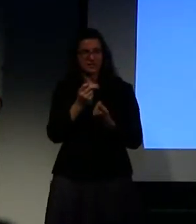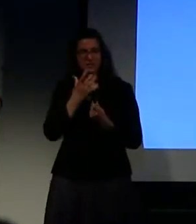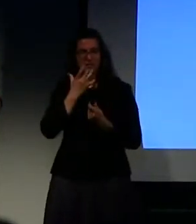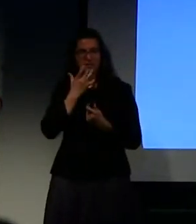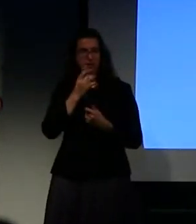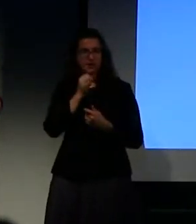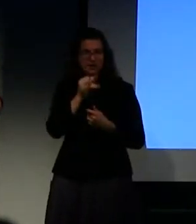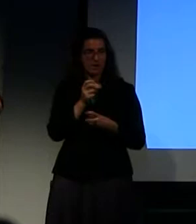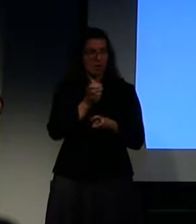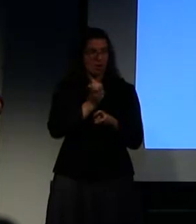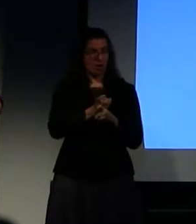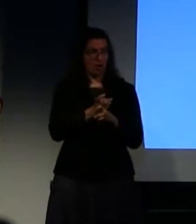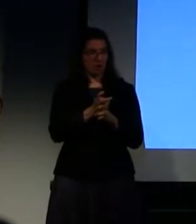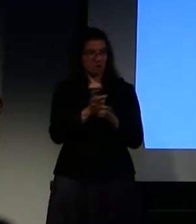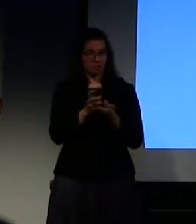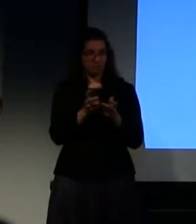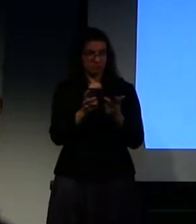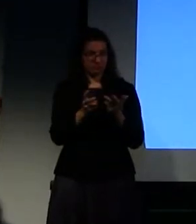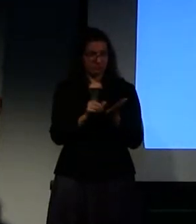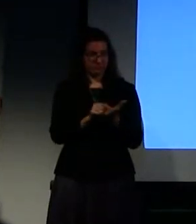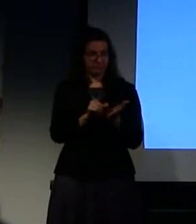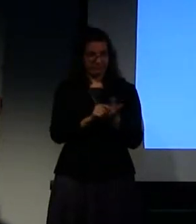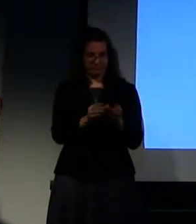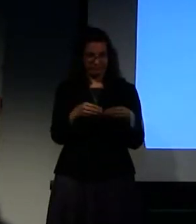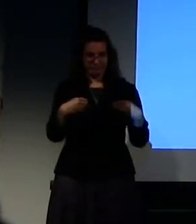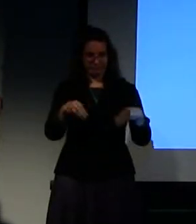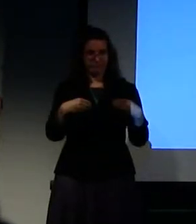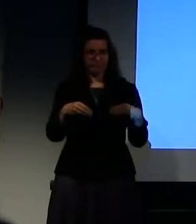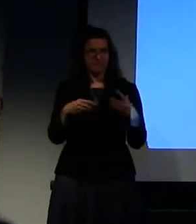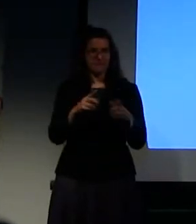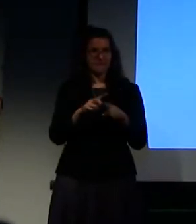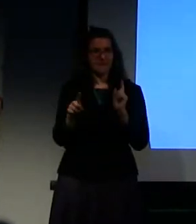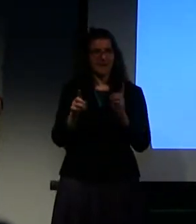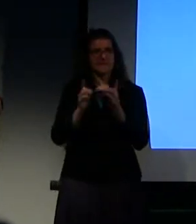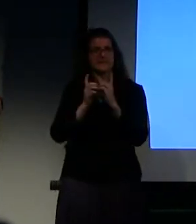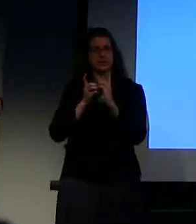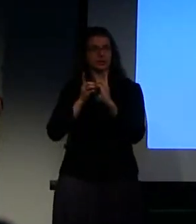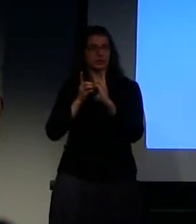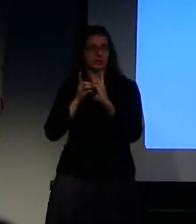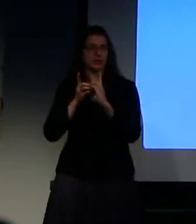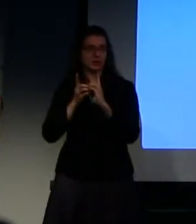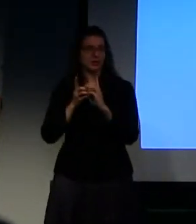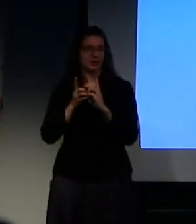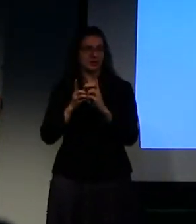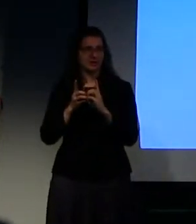digital form, where it will flash, it will do things